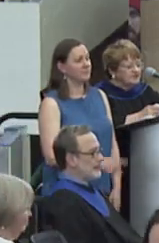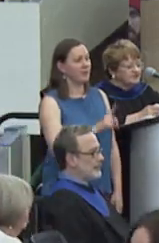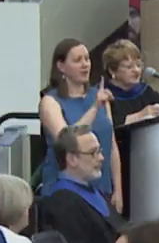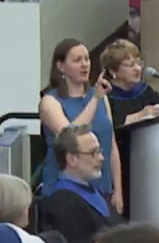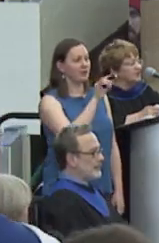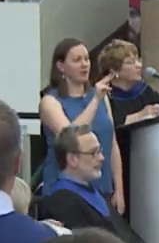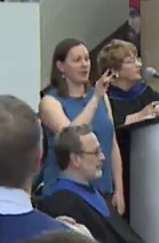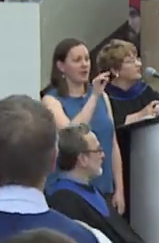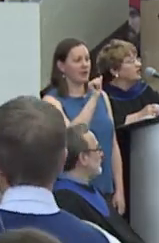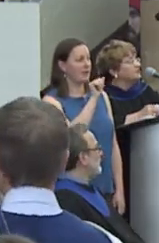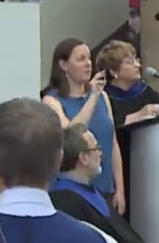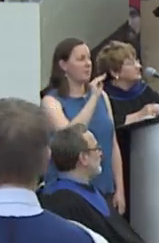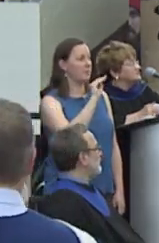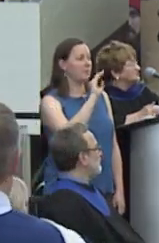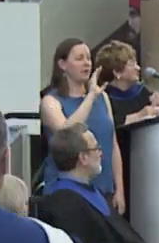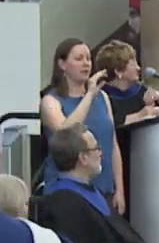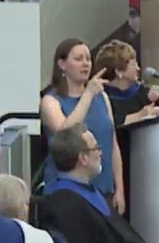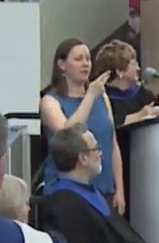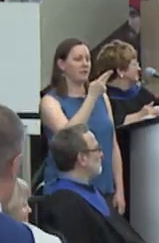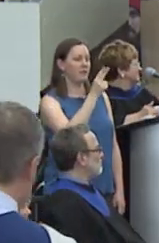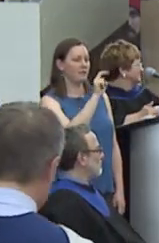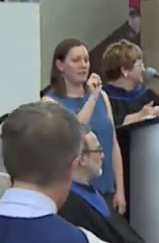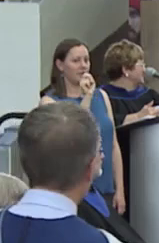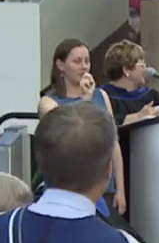Diana McPhee with honors.